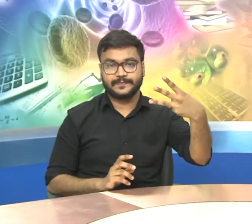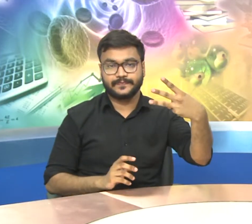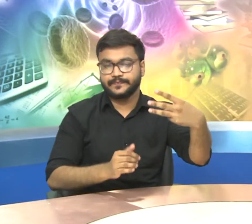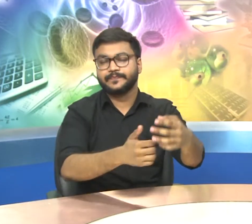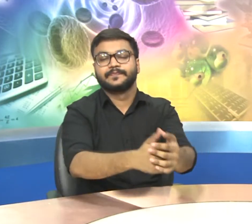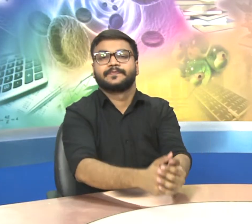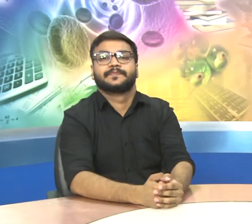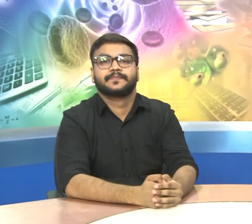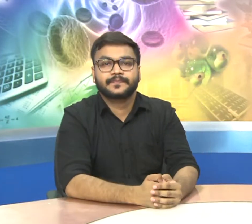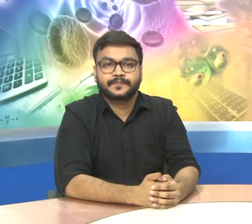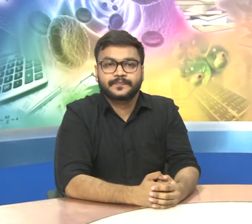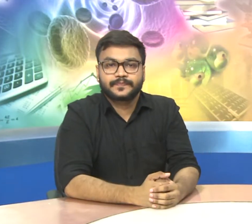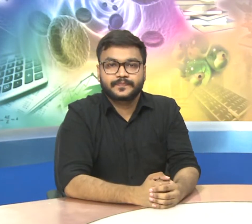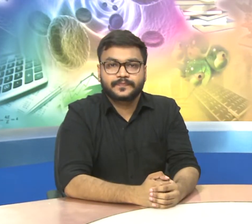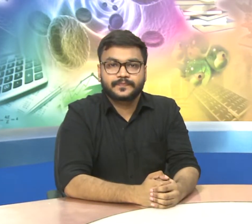zones.